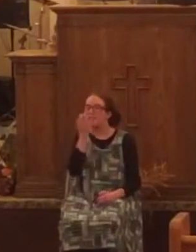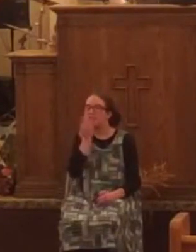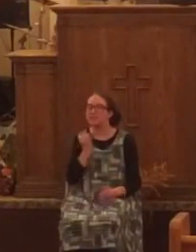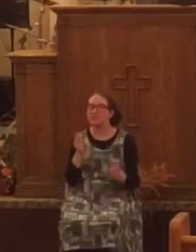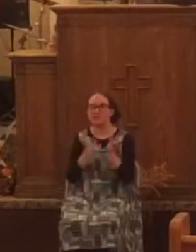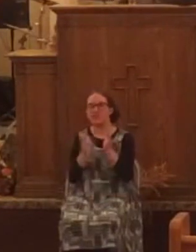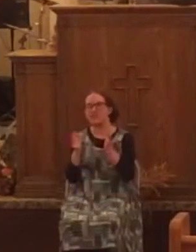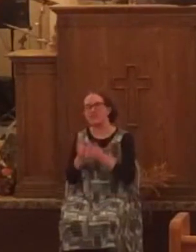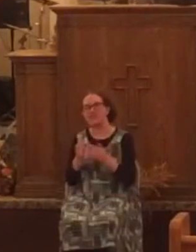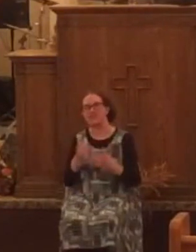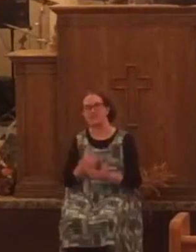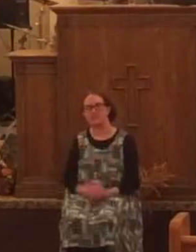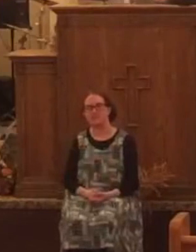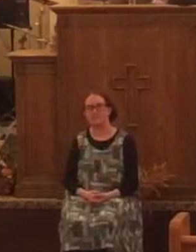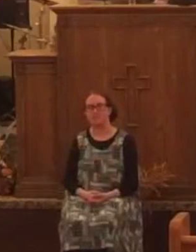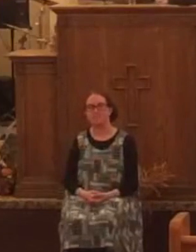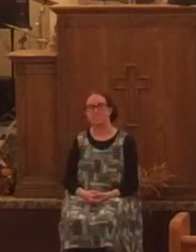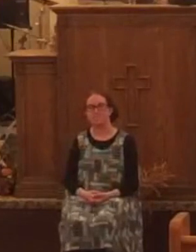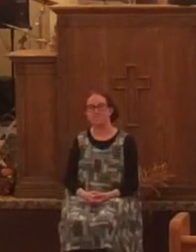Jesus.